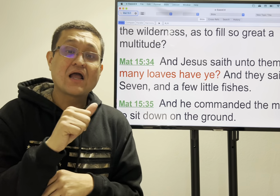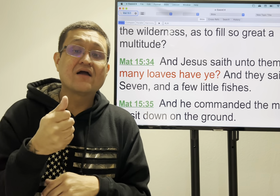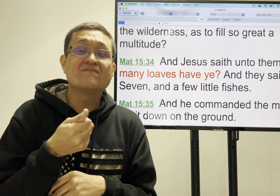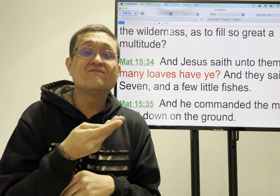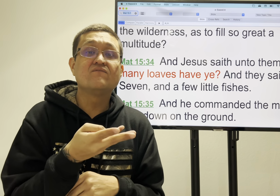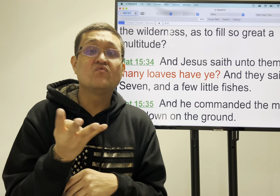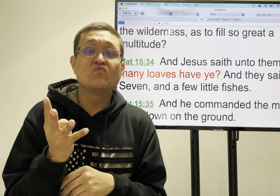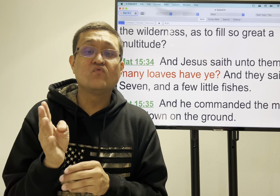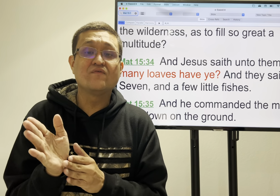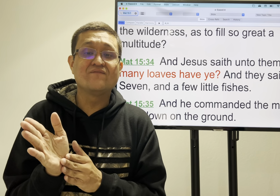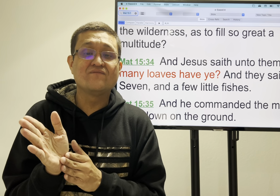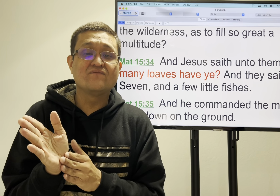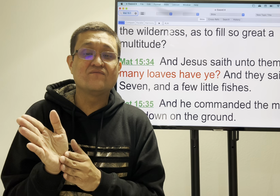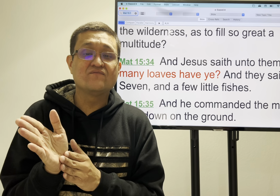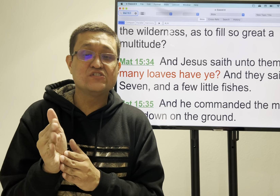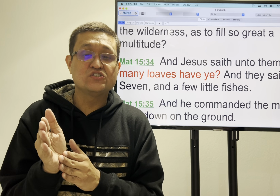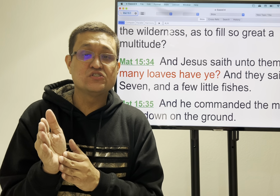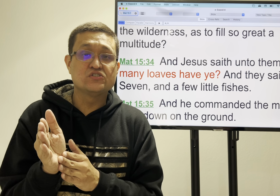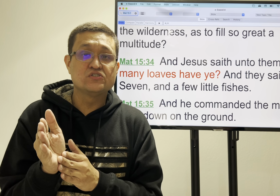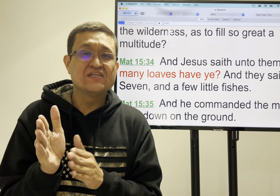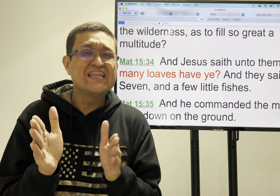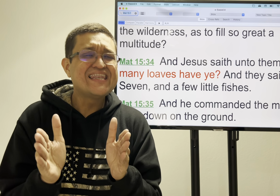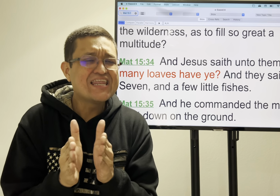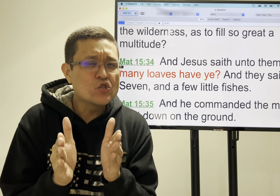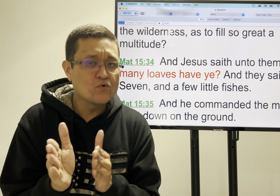and a few little fish.